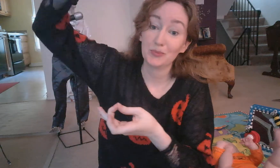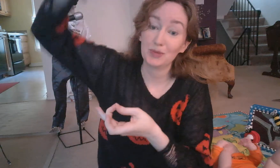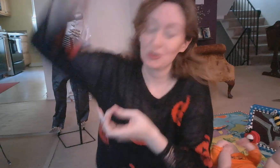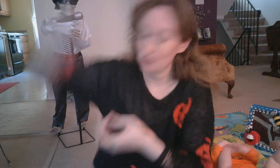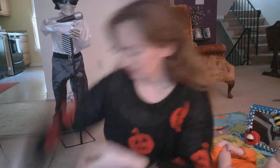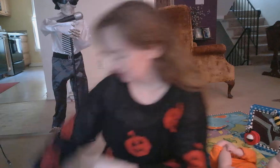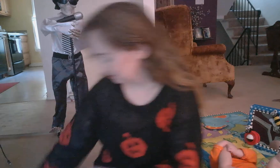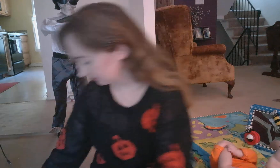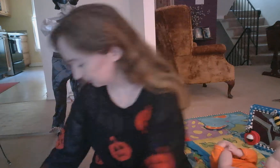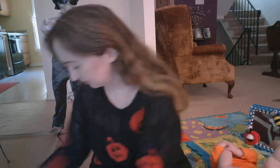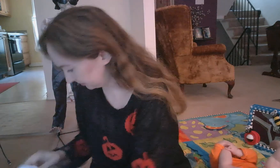ghost.